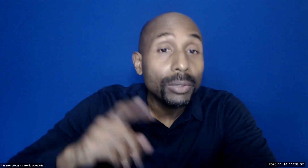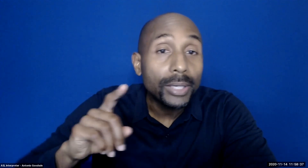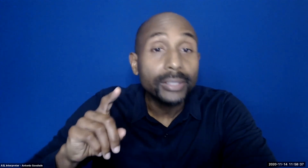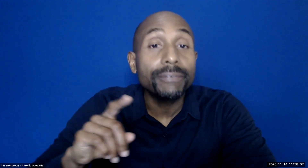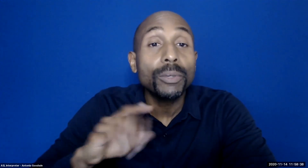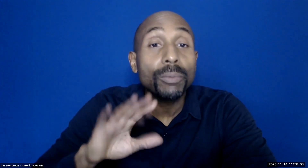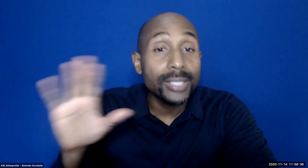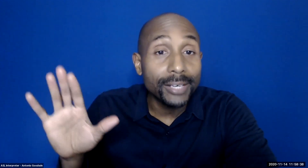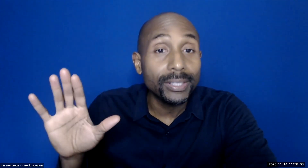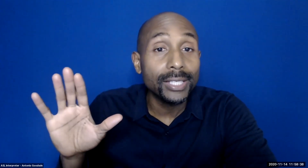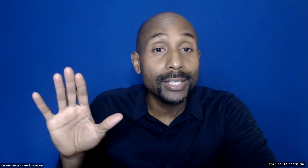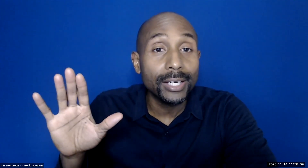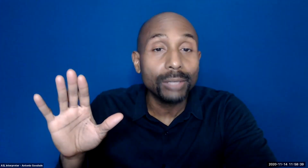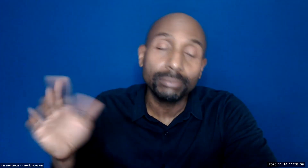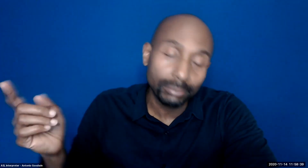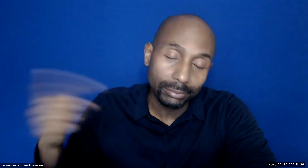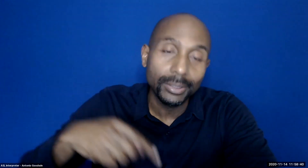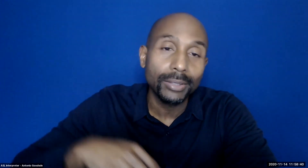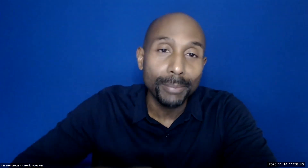But you know what? If someone's deaf and they need the help, they'll come back.